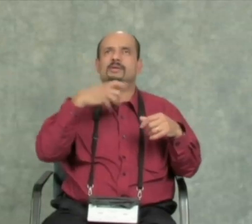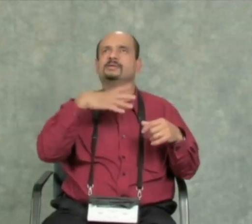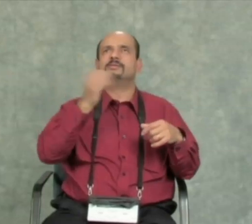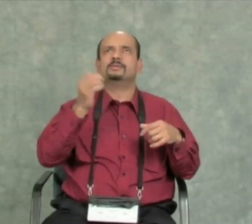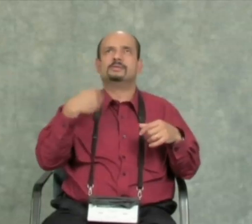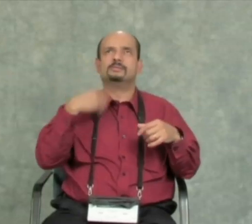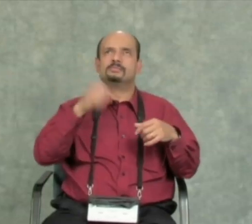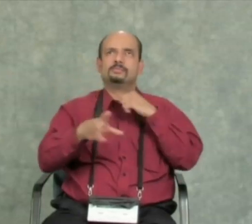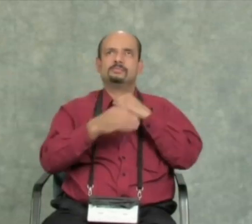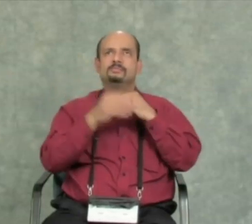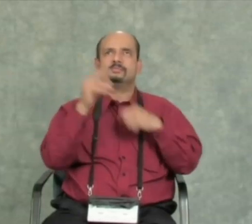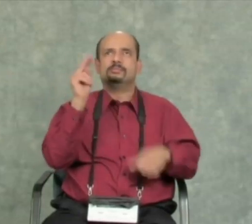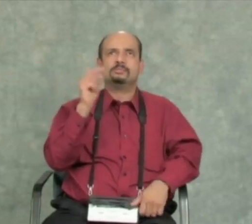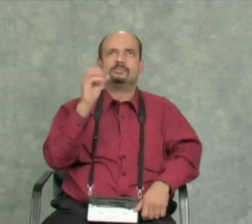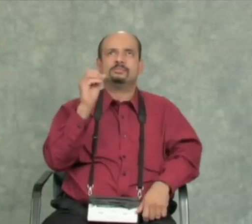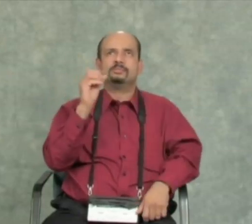I could do online shopping on my iPhone.